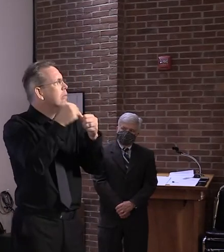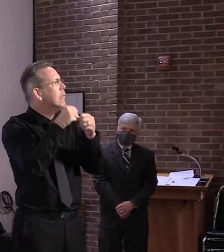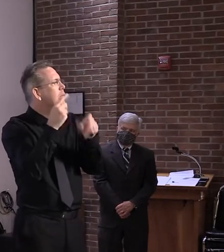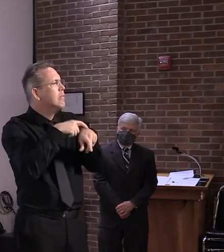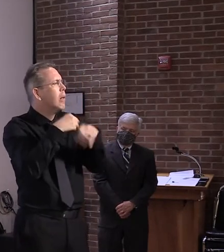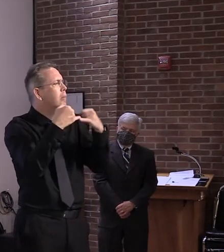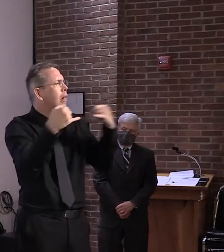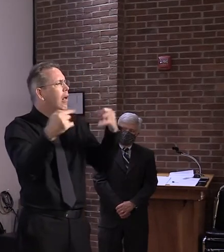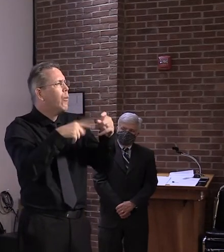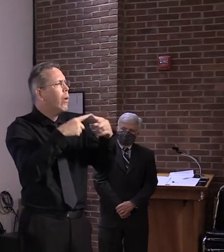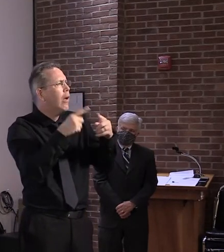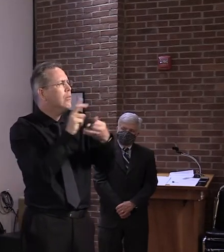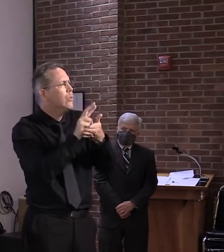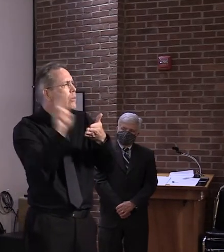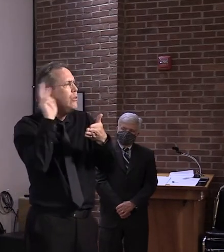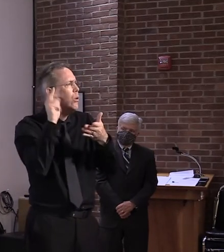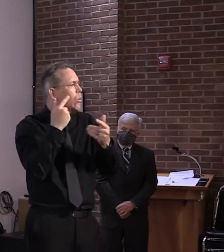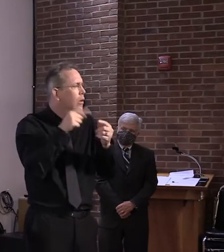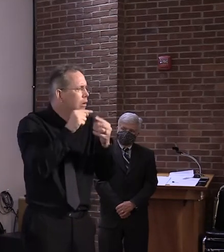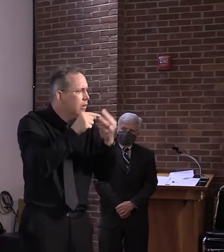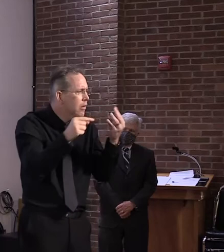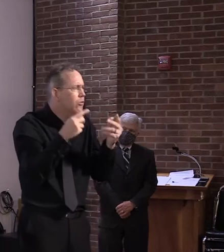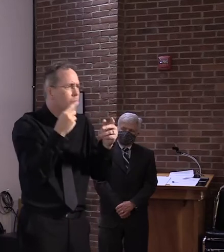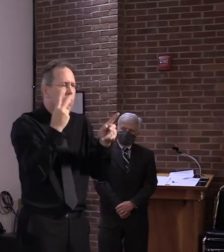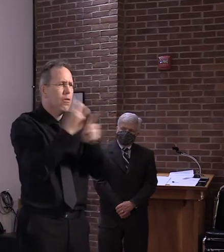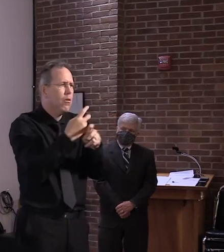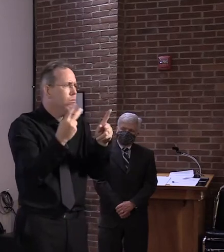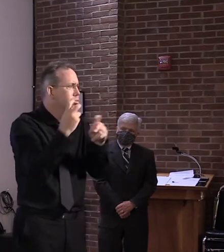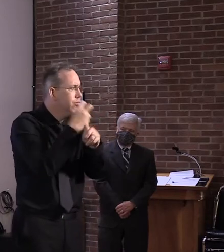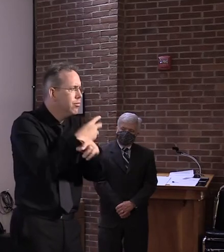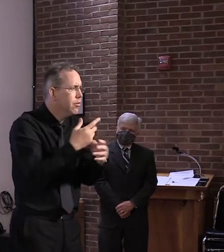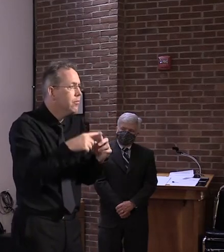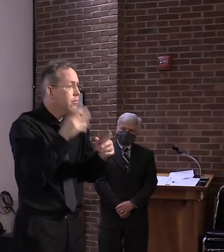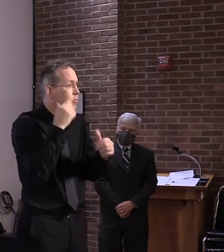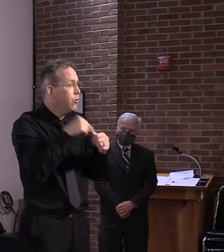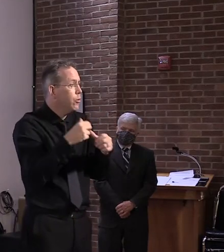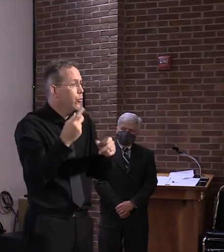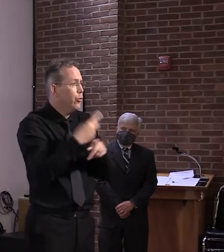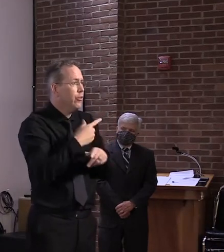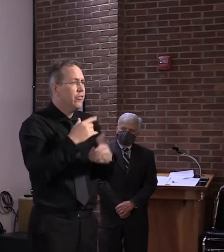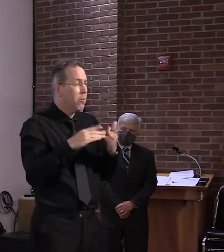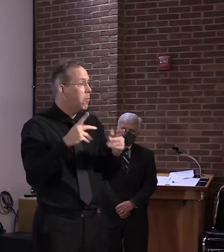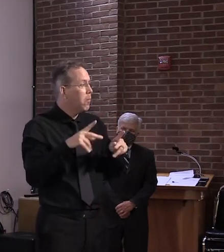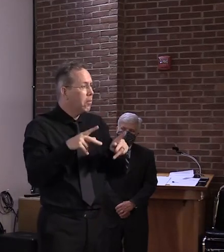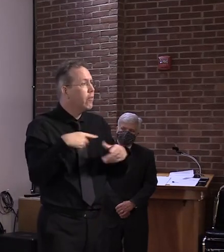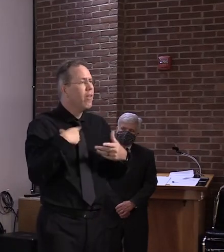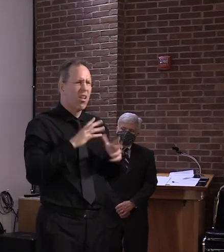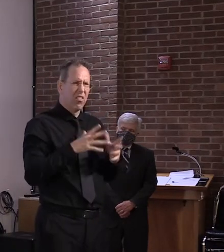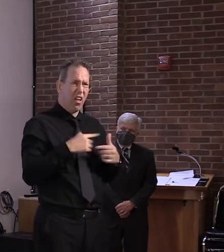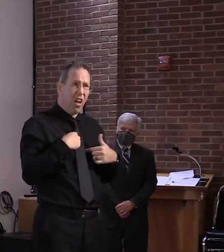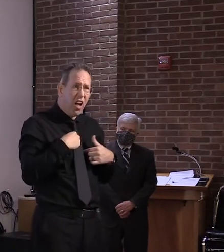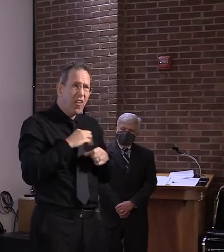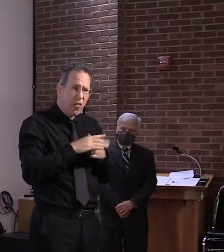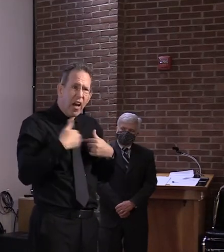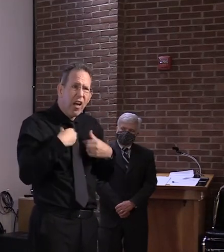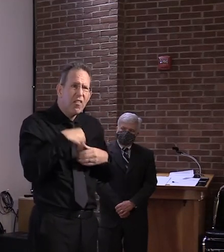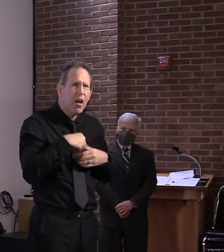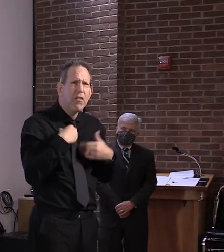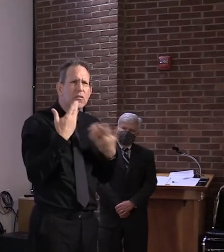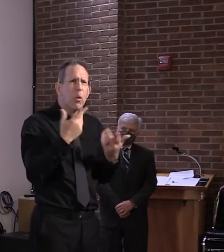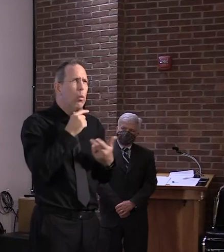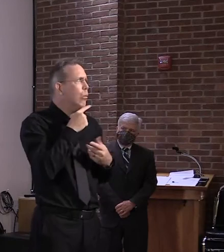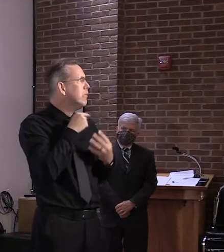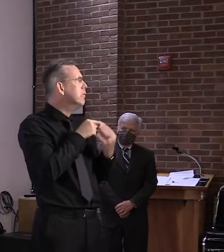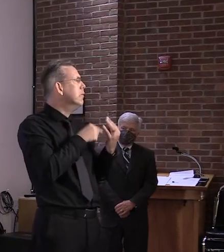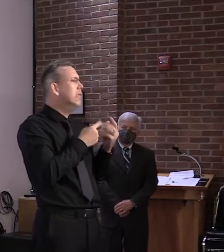the situation, especially with a virus that does have a relatively long incubation period. We know the majority of cases will occur